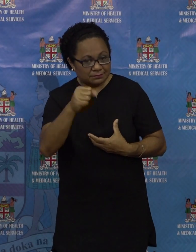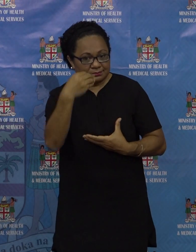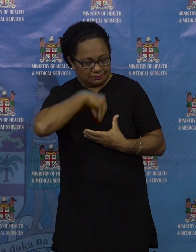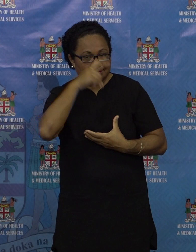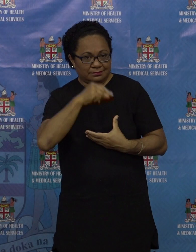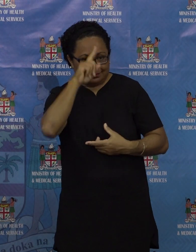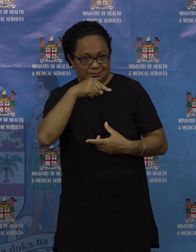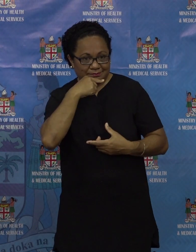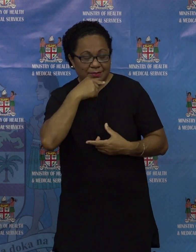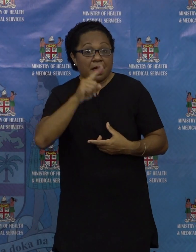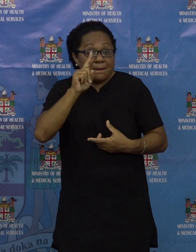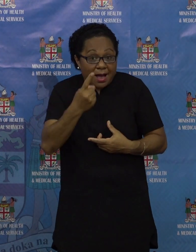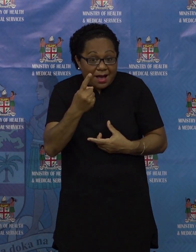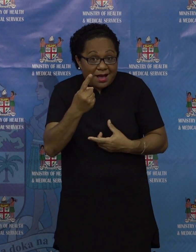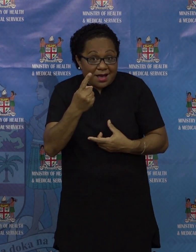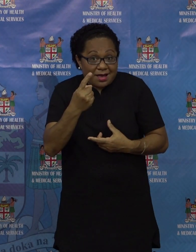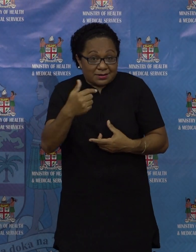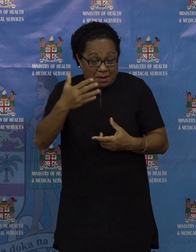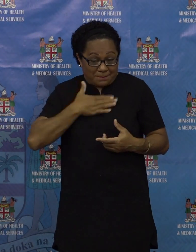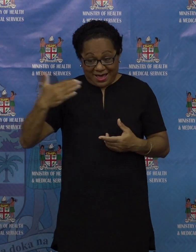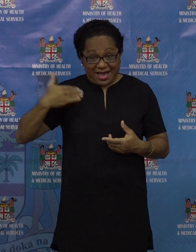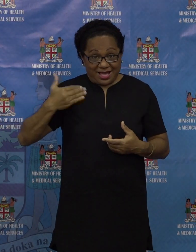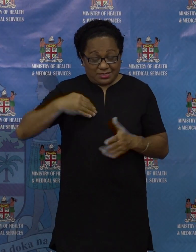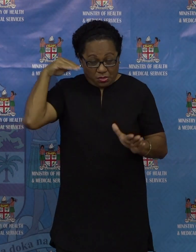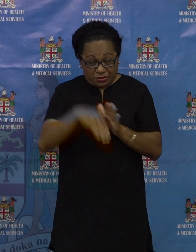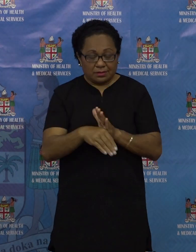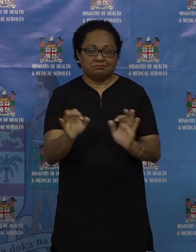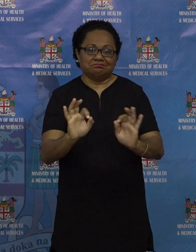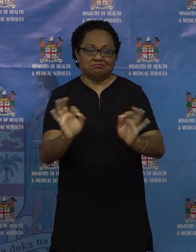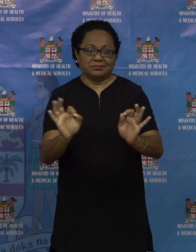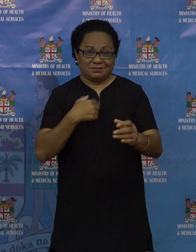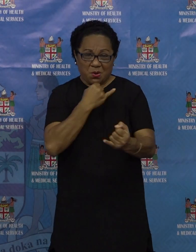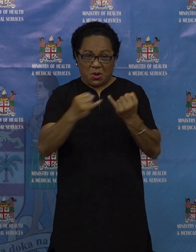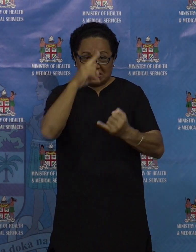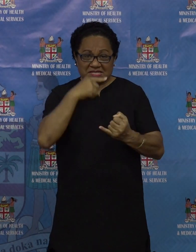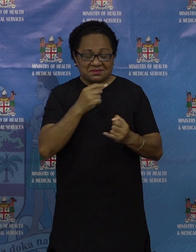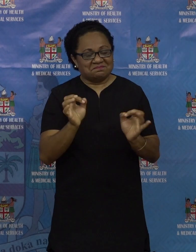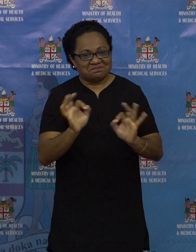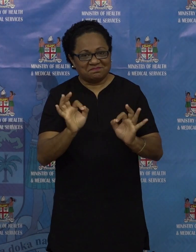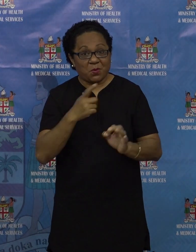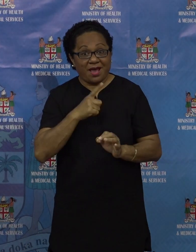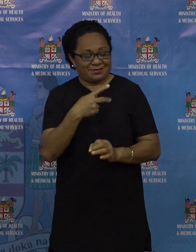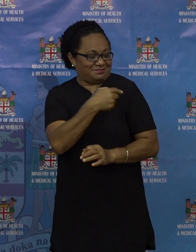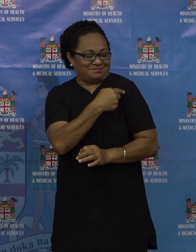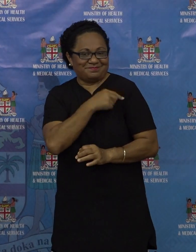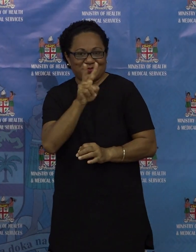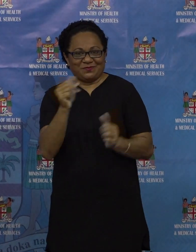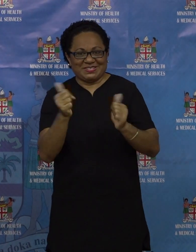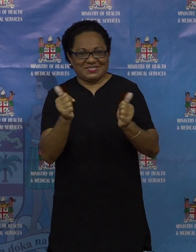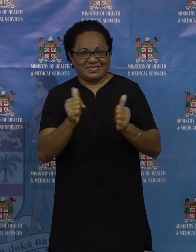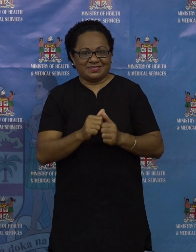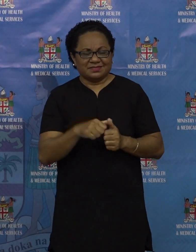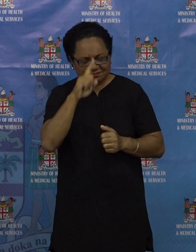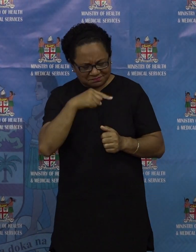provide life-saving protection from severe COVID-19 and death. A fully vaccinated person may still get infected